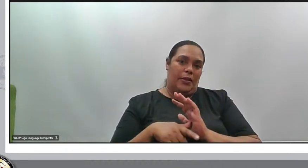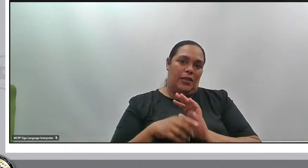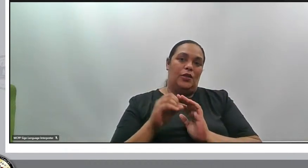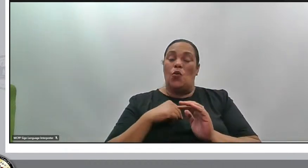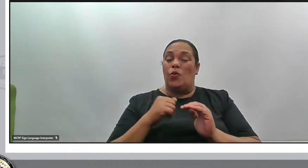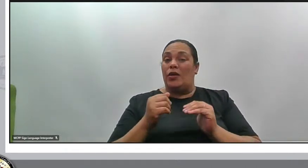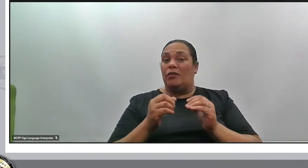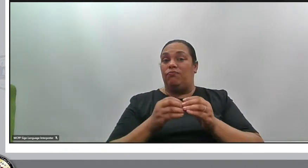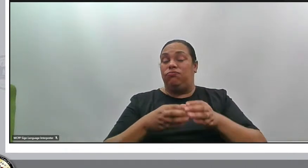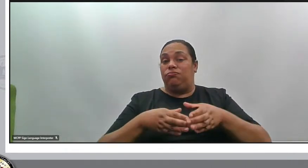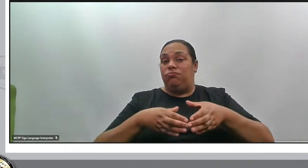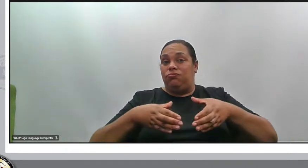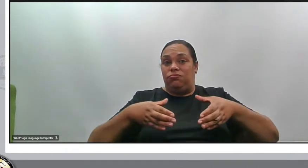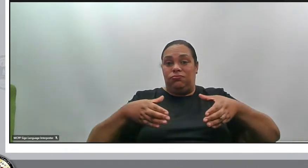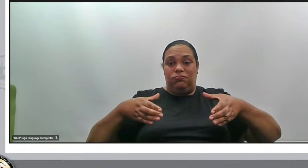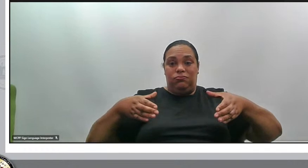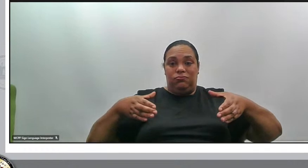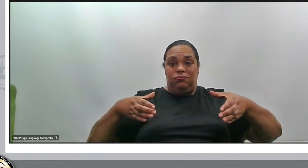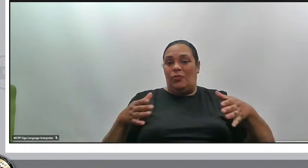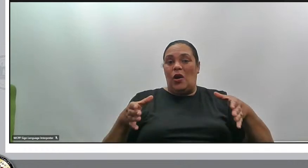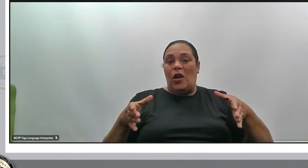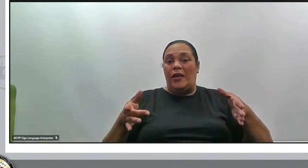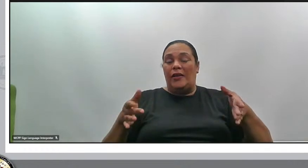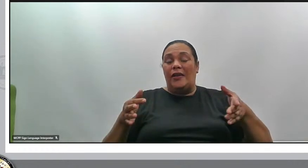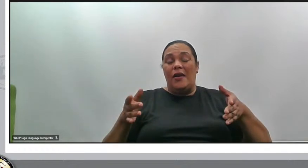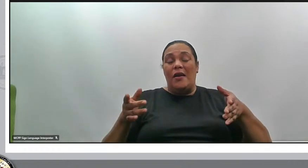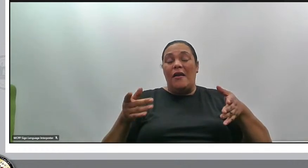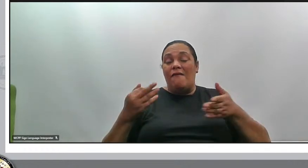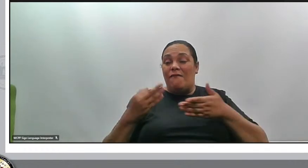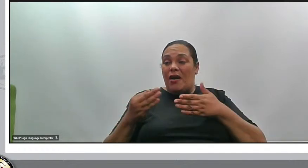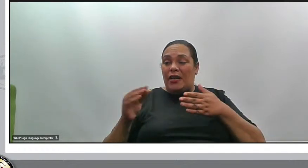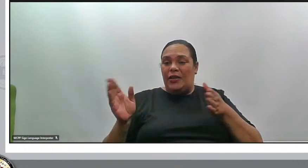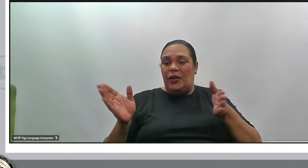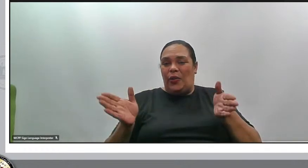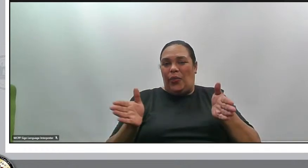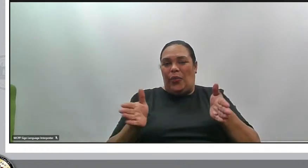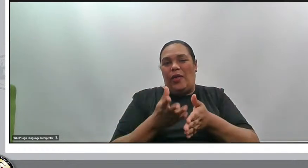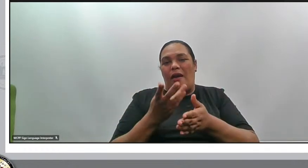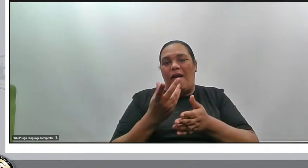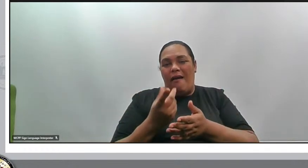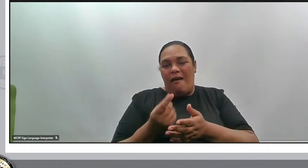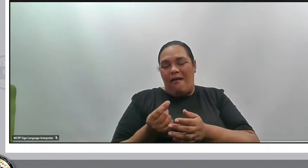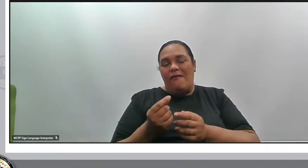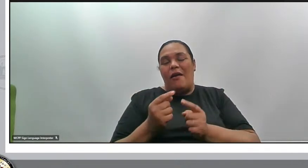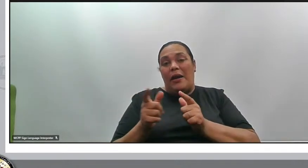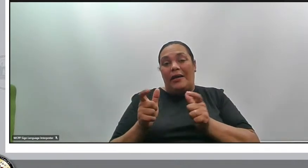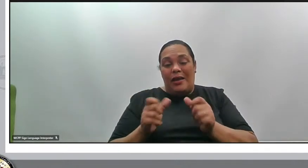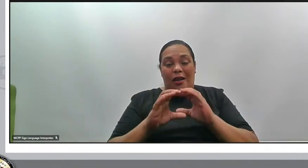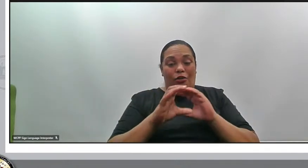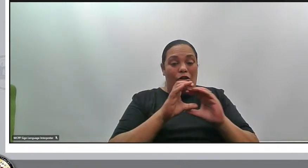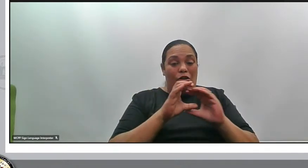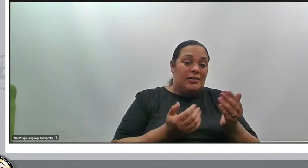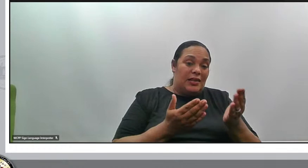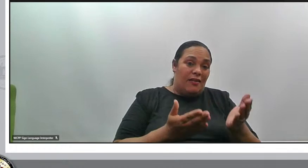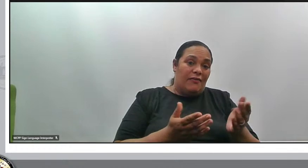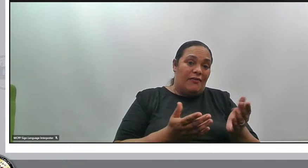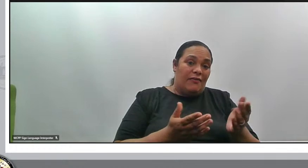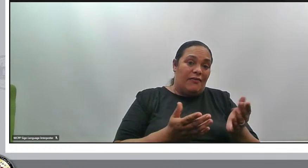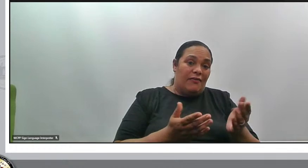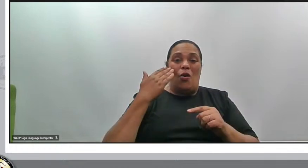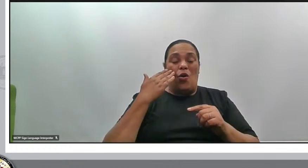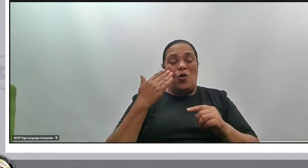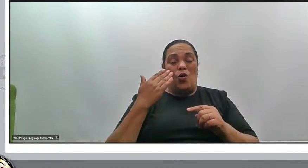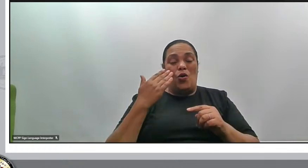stretched incredibly thin. With regards to stakeholder management and communication services, I know that there's,